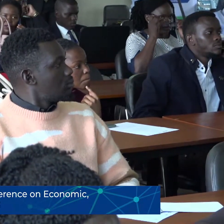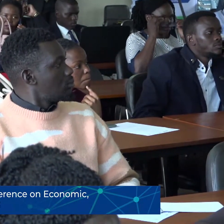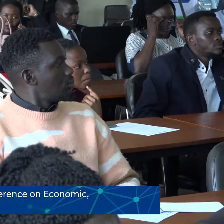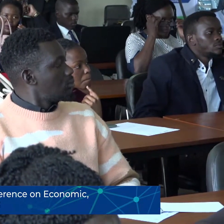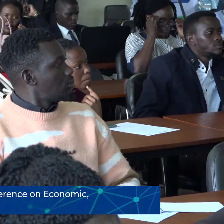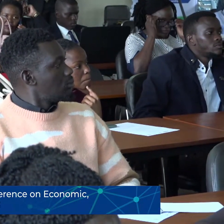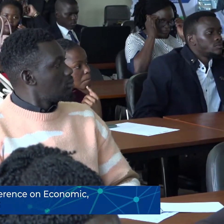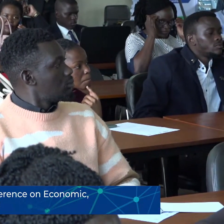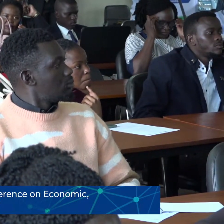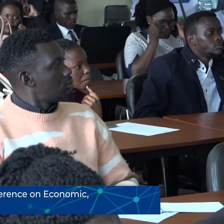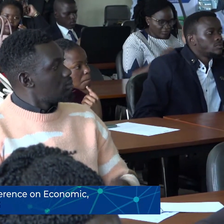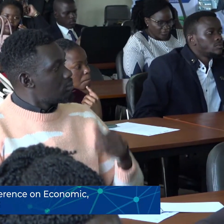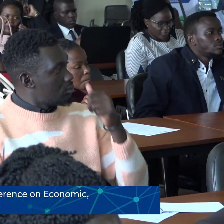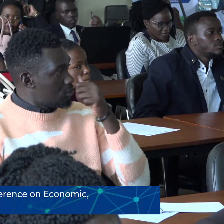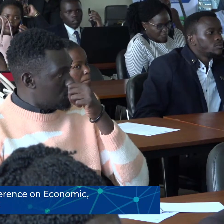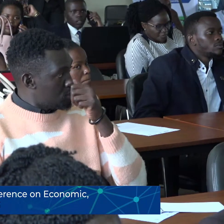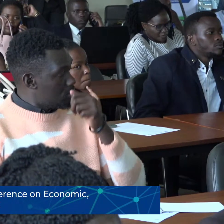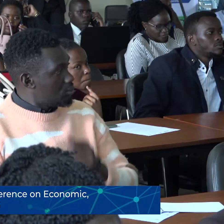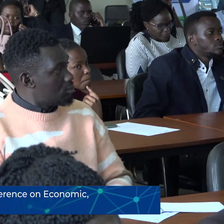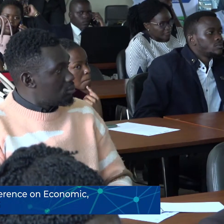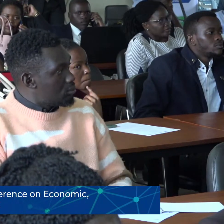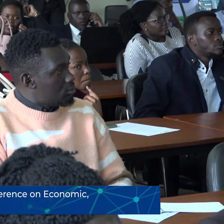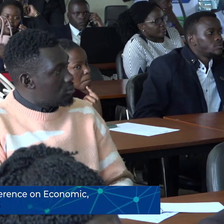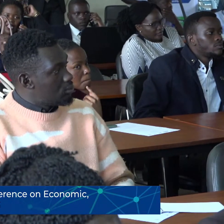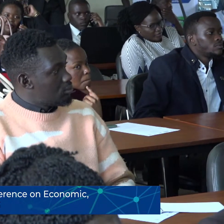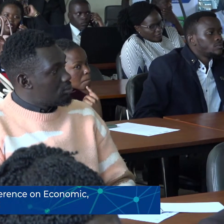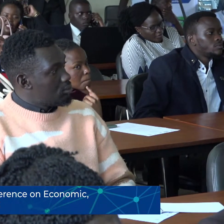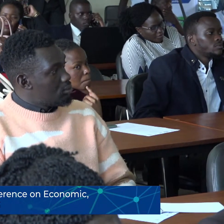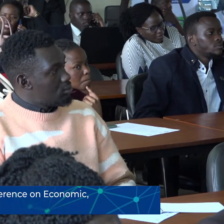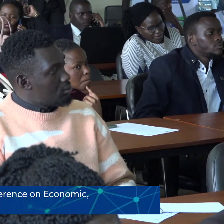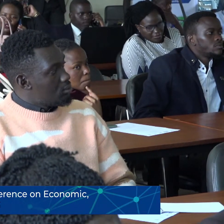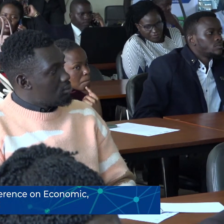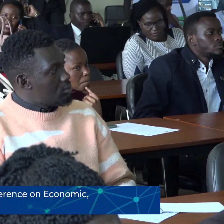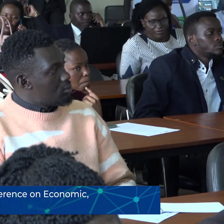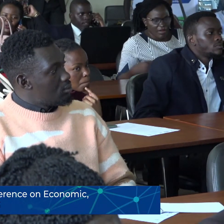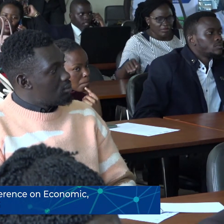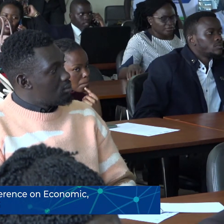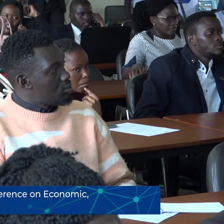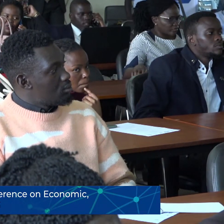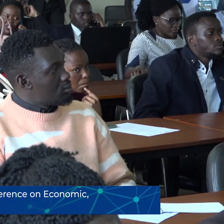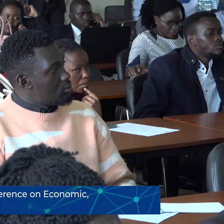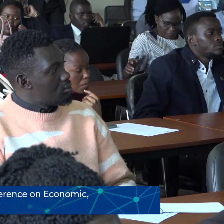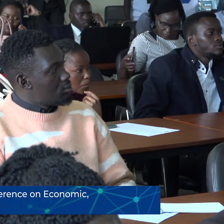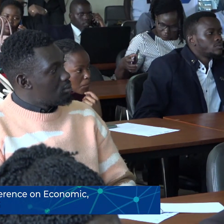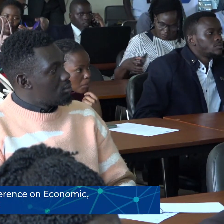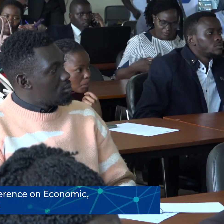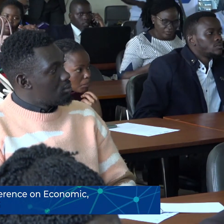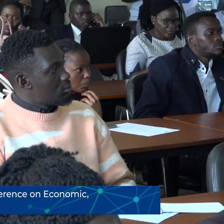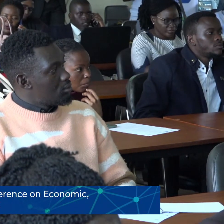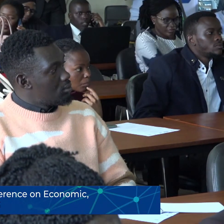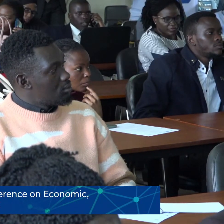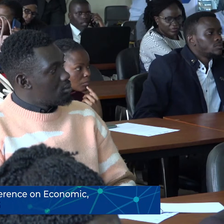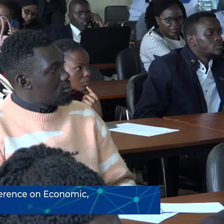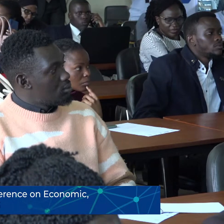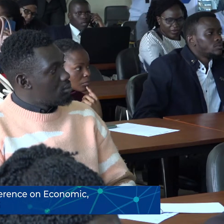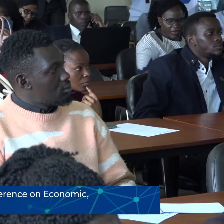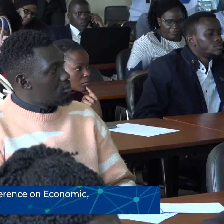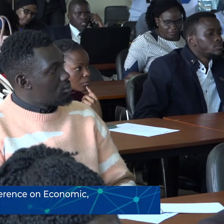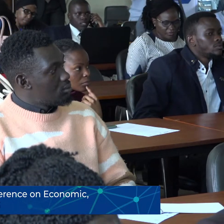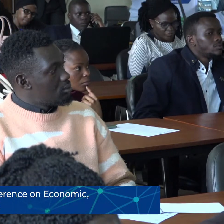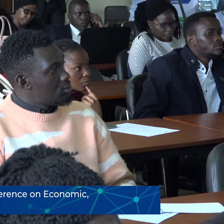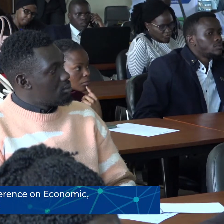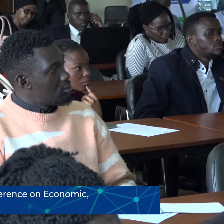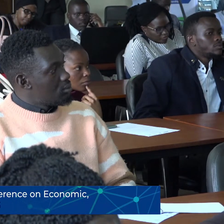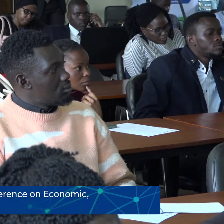then a number of learners in public schools, especially the universal primary, universal